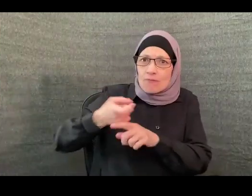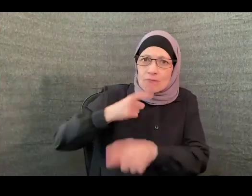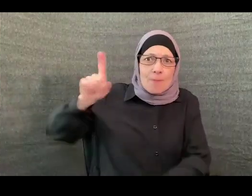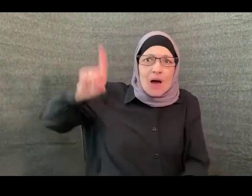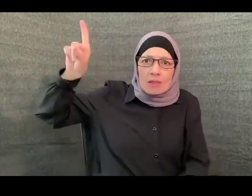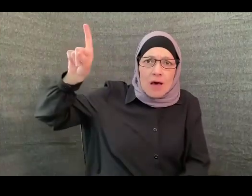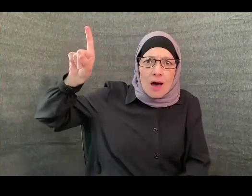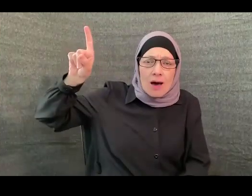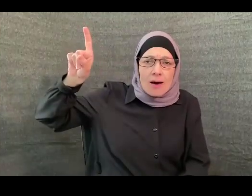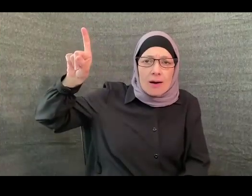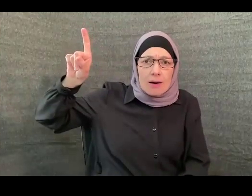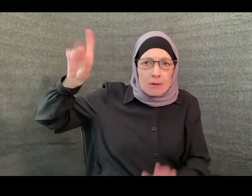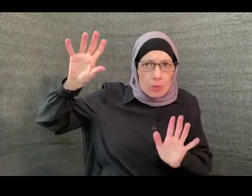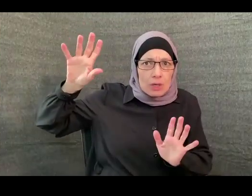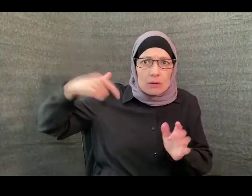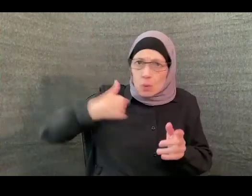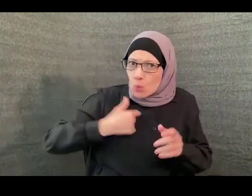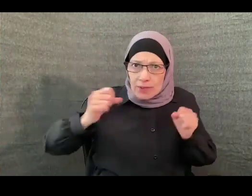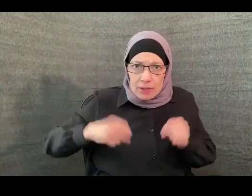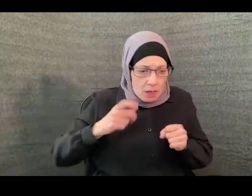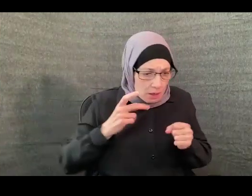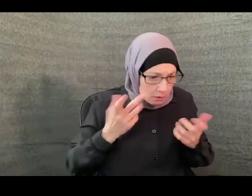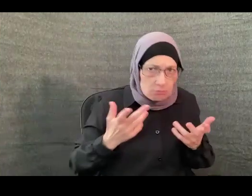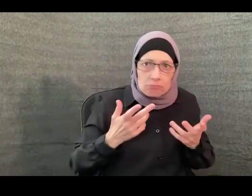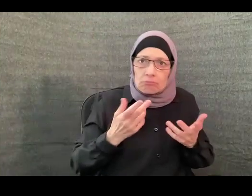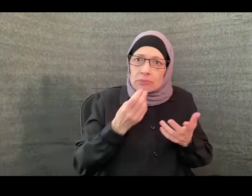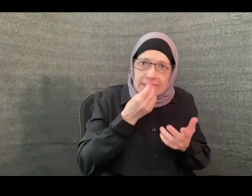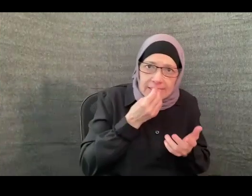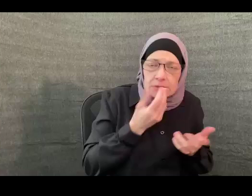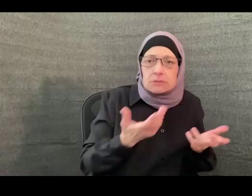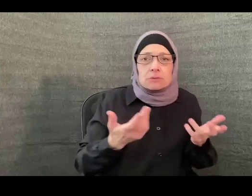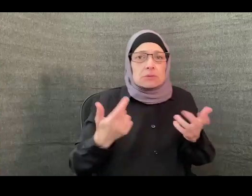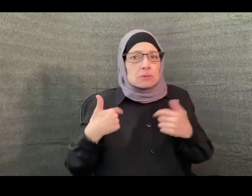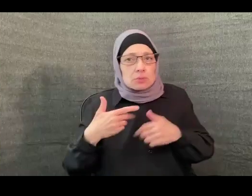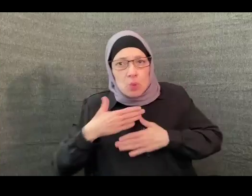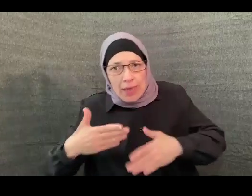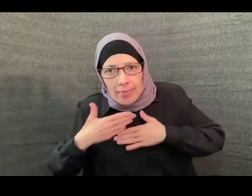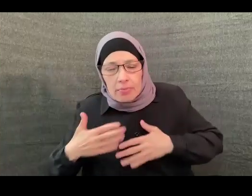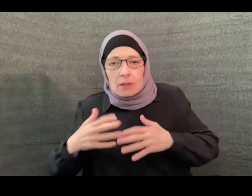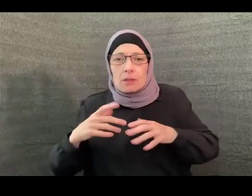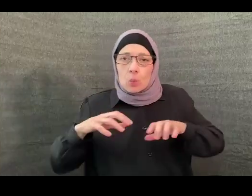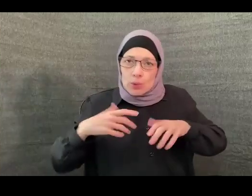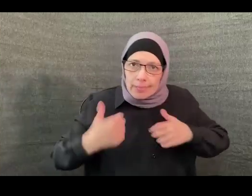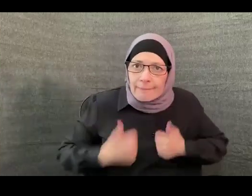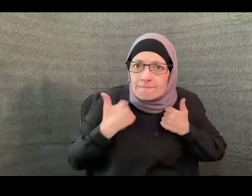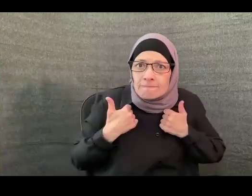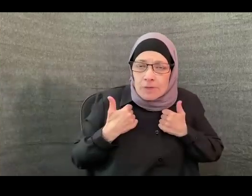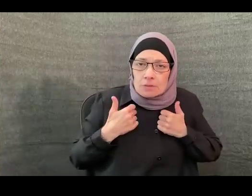And we know that they are true faculties because we enjoy them day in and day out.